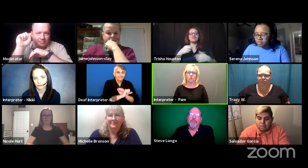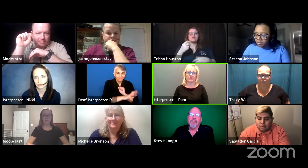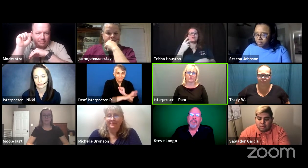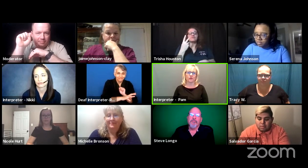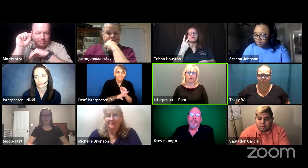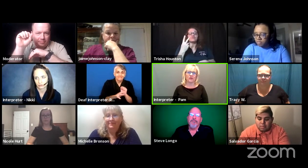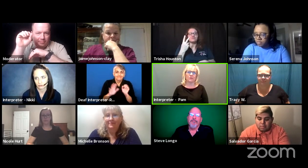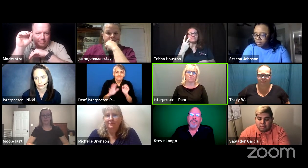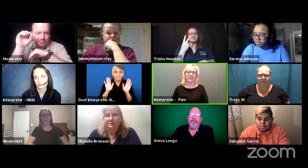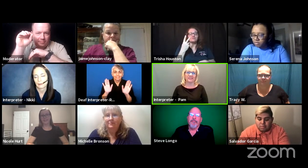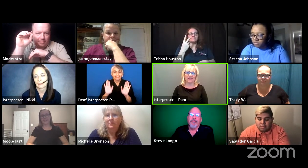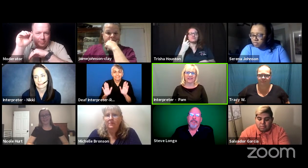with our community publicity.